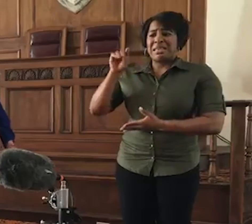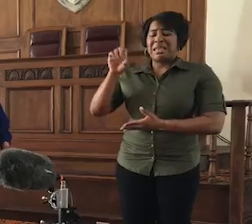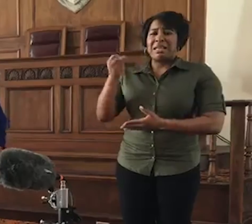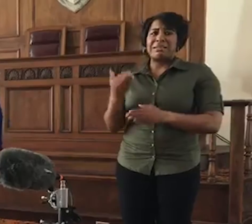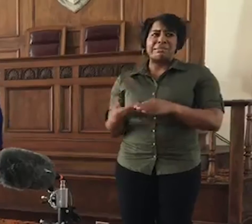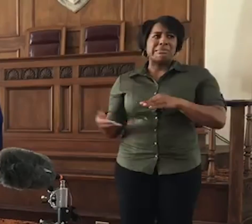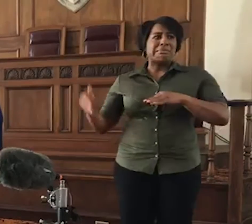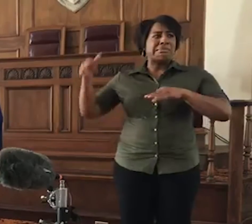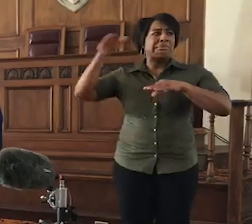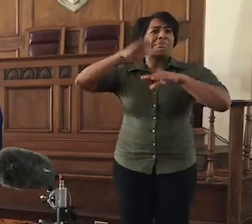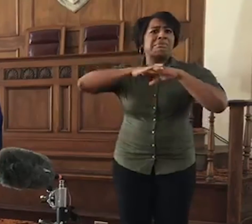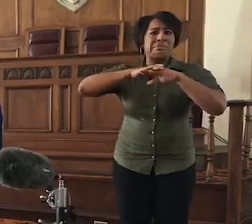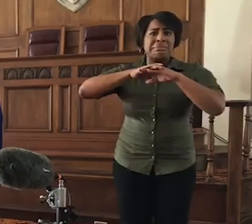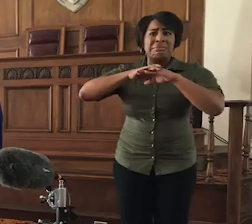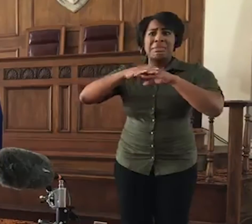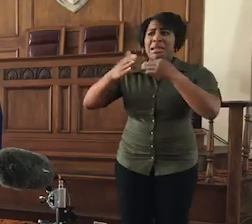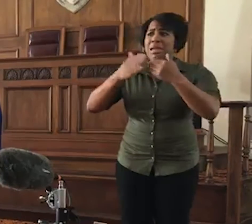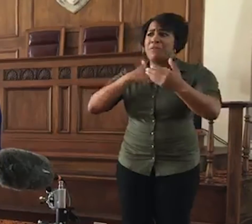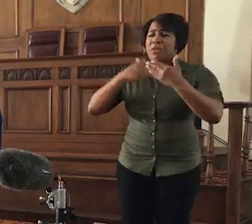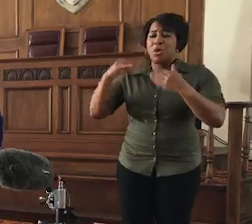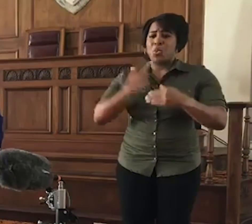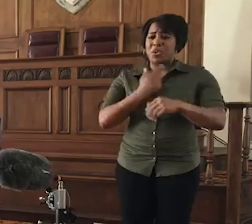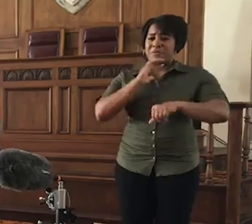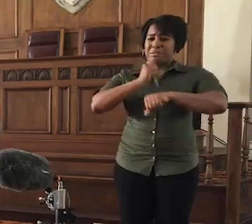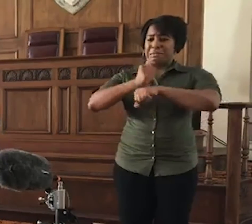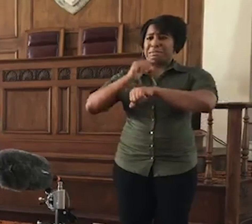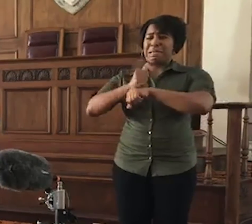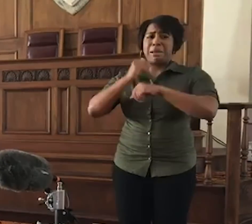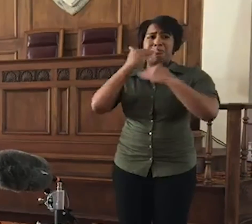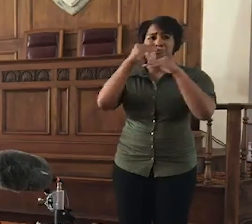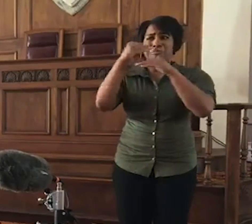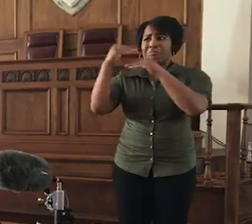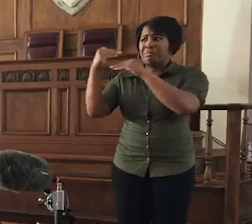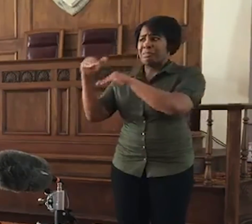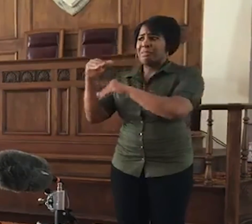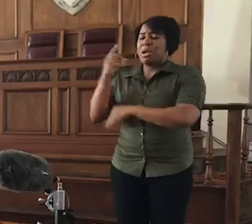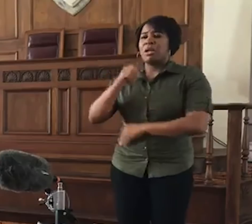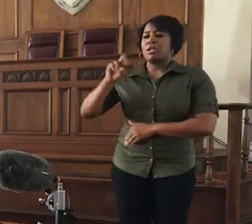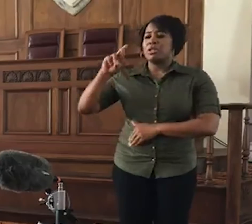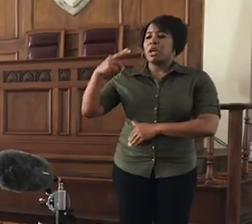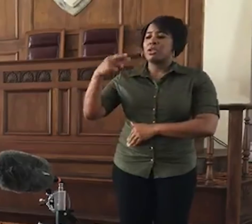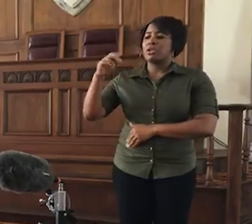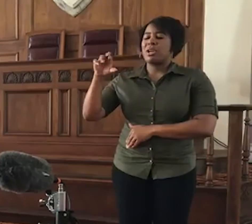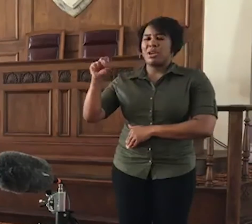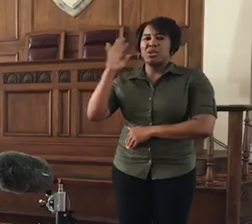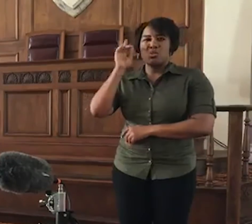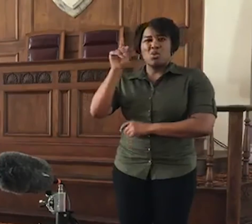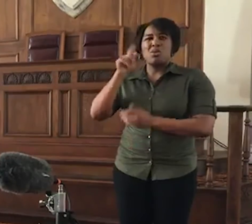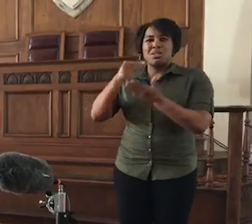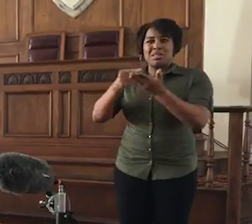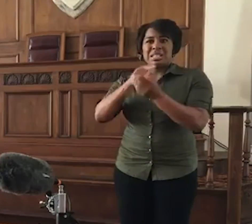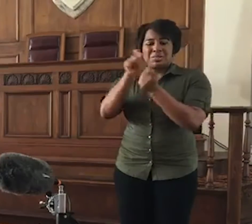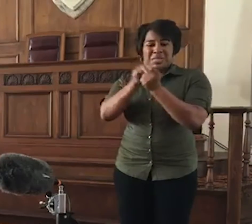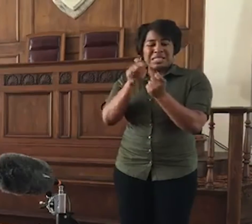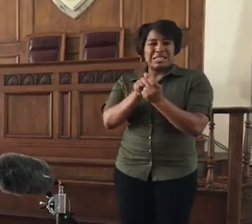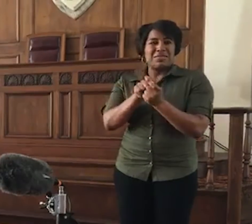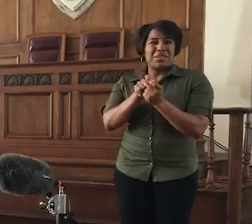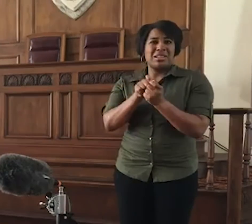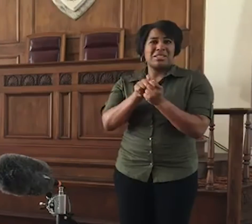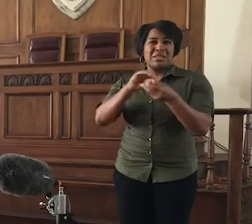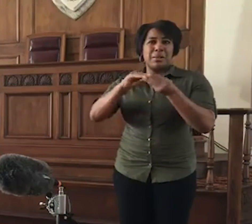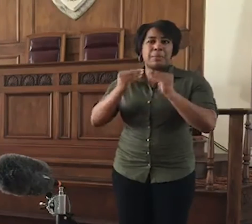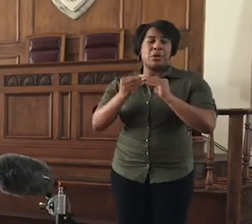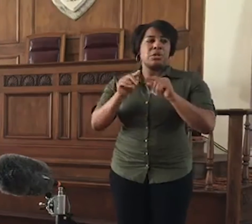the guidance that is in place. Now, he'll go into specific details about those numbers, but here's the bottom line.